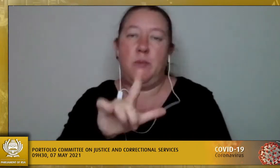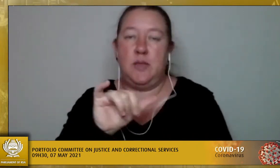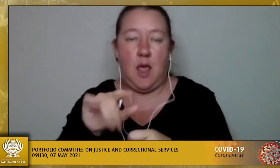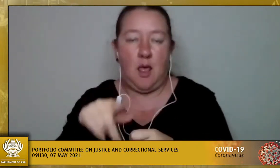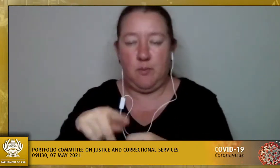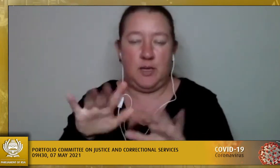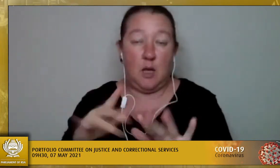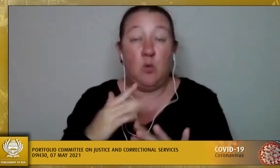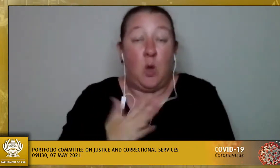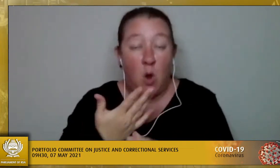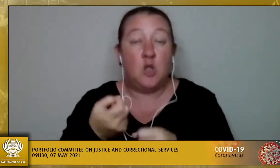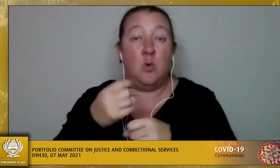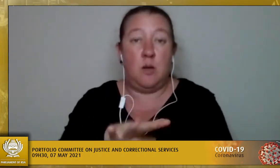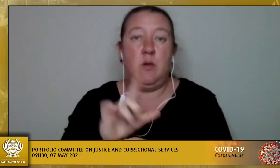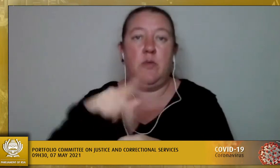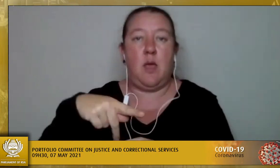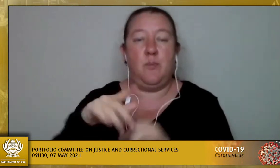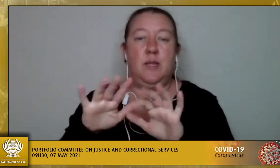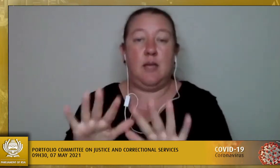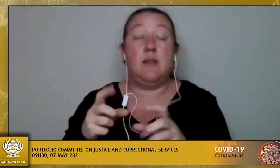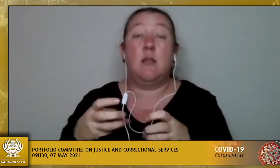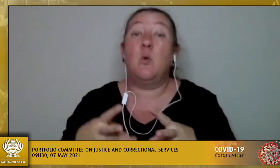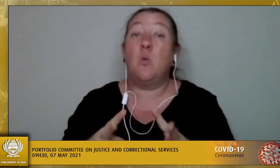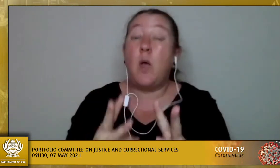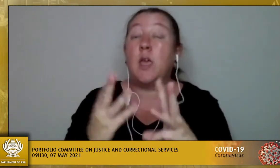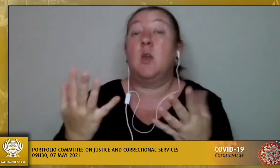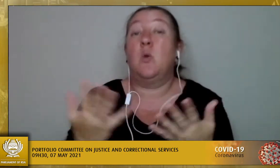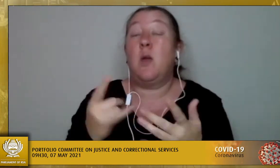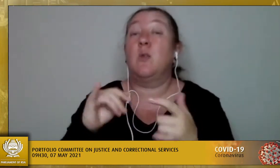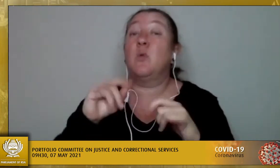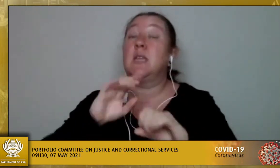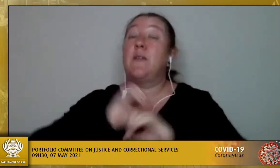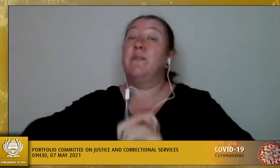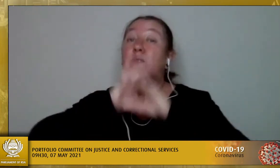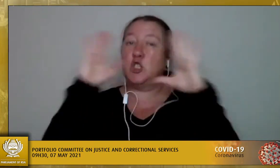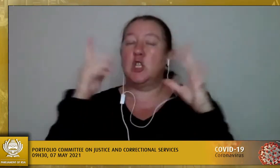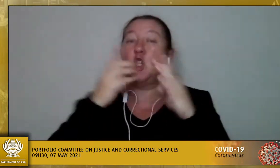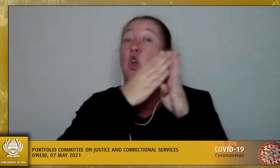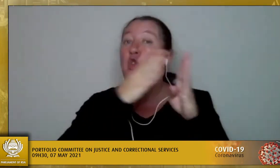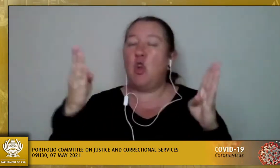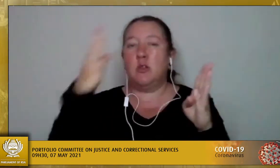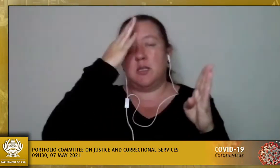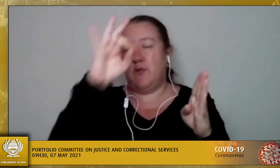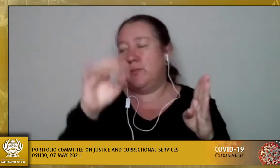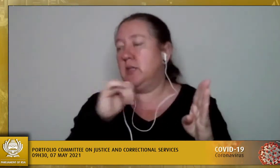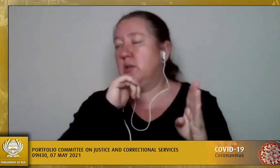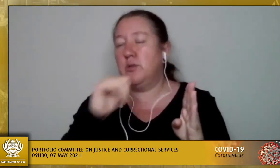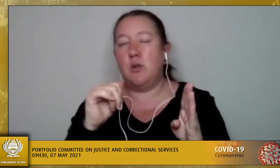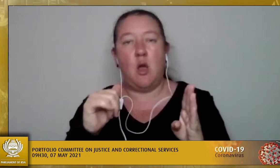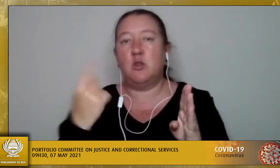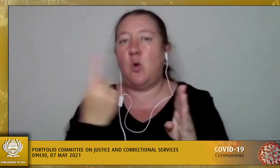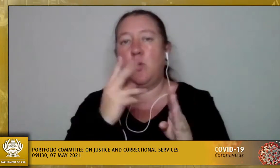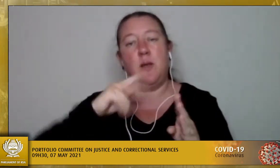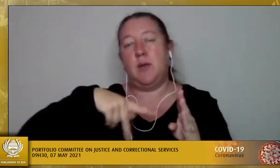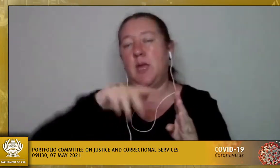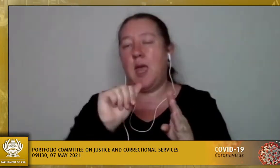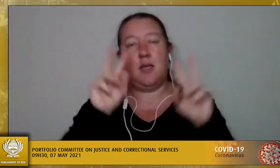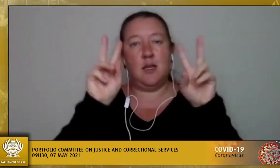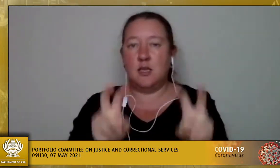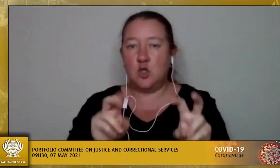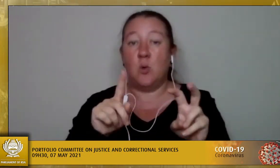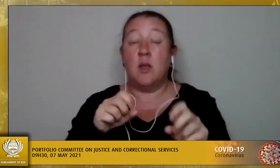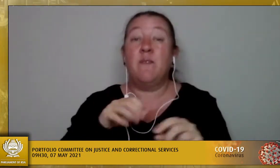want to implement the lp10 in the manner in which it was envisaged across government this is not just an NPA issue it it